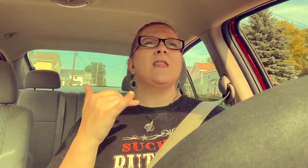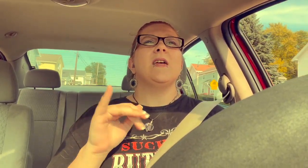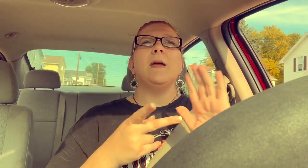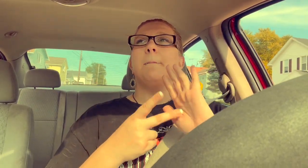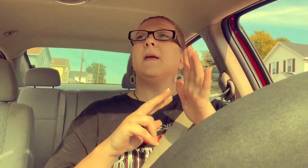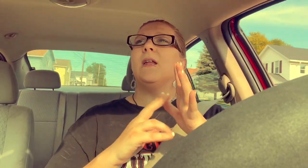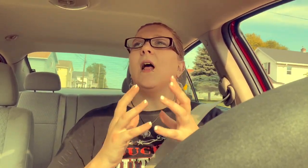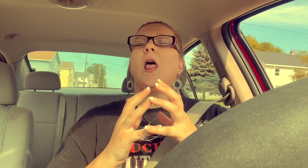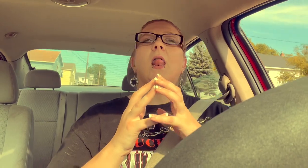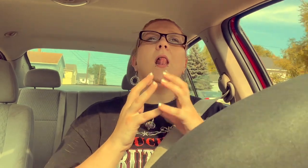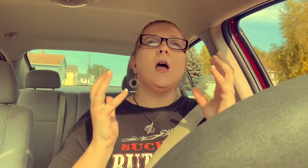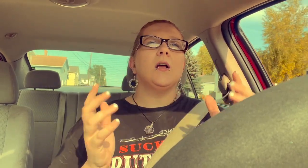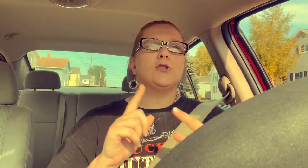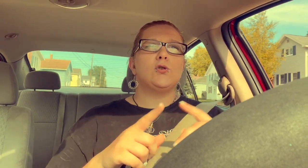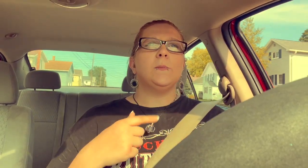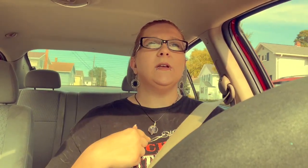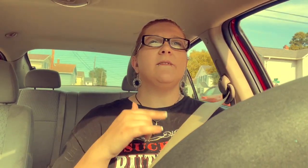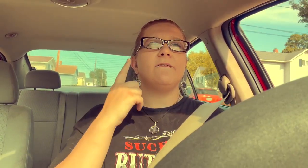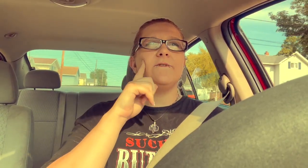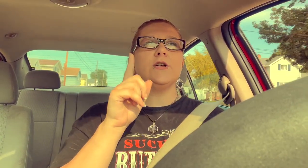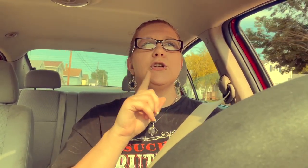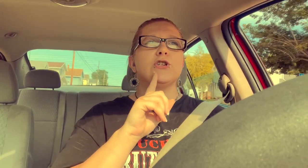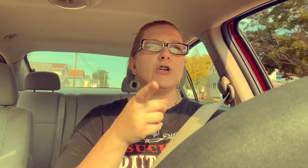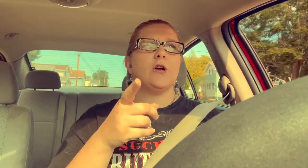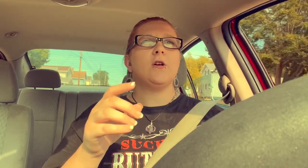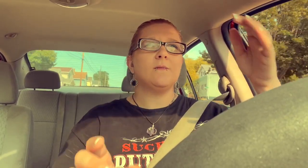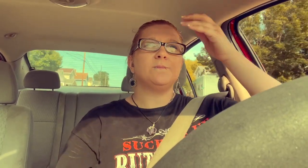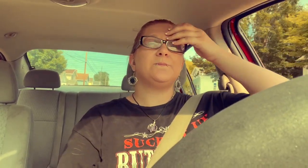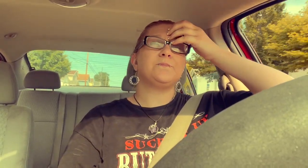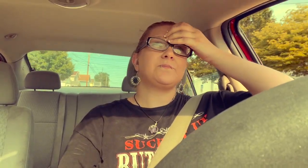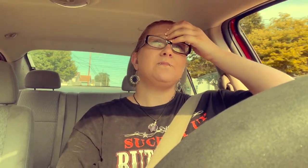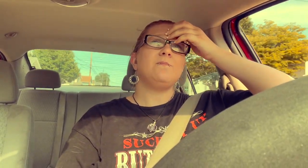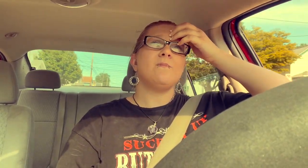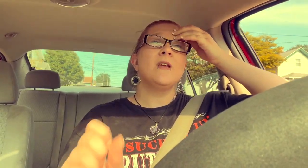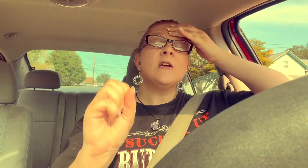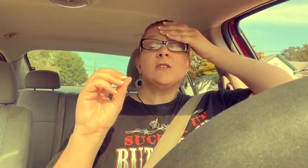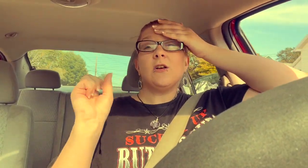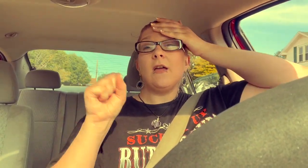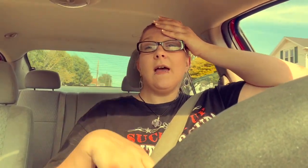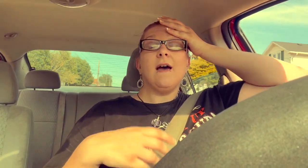They mean a lot to me, for sure. So yeah,